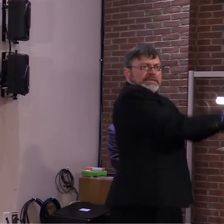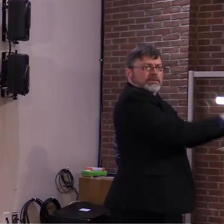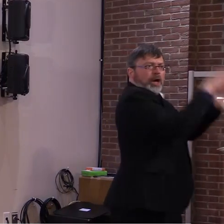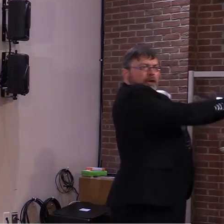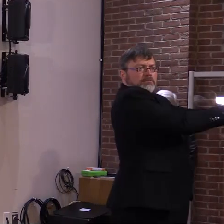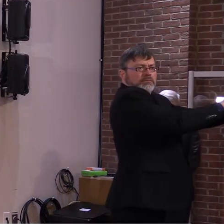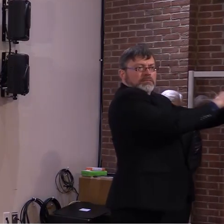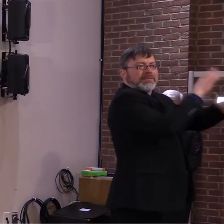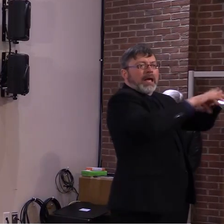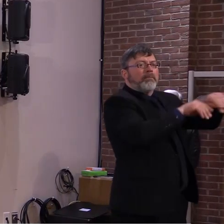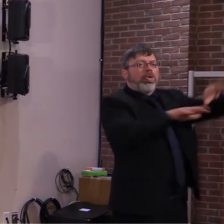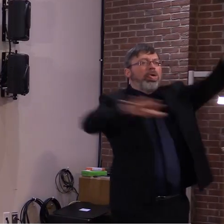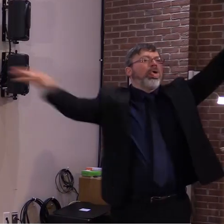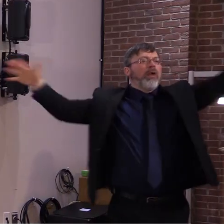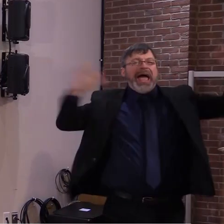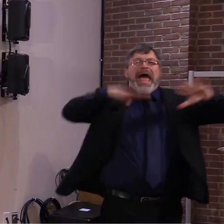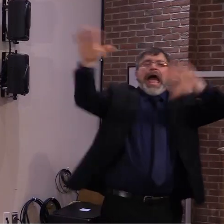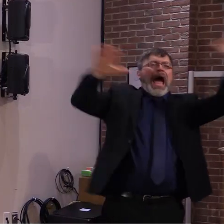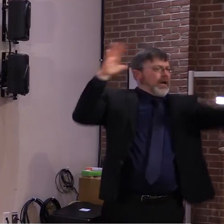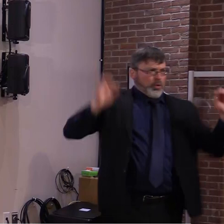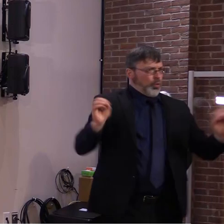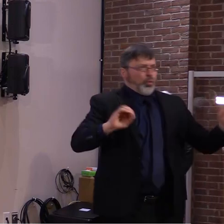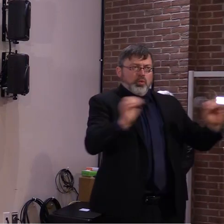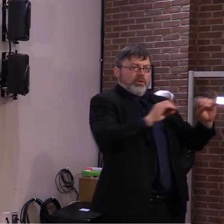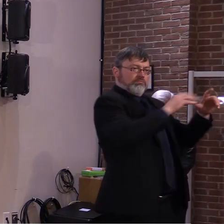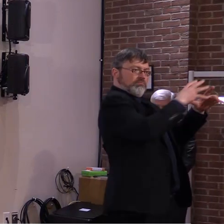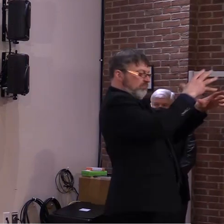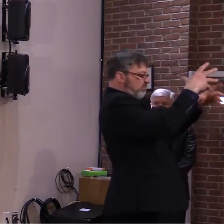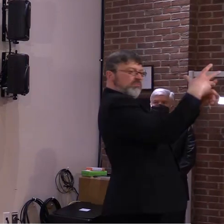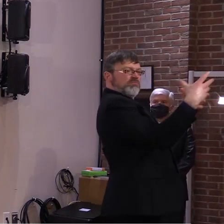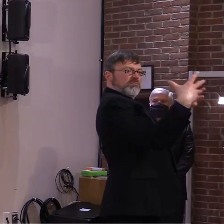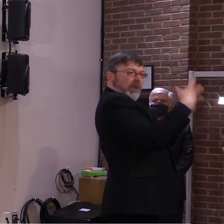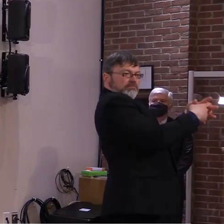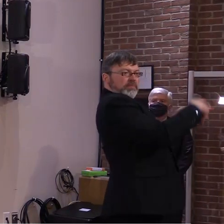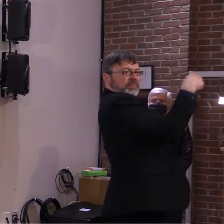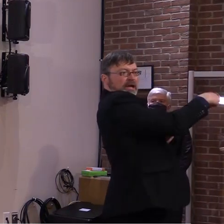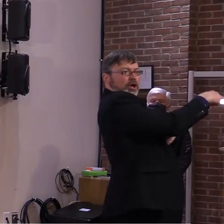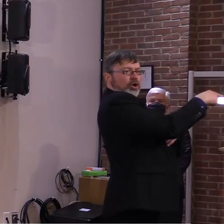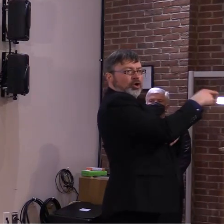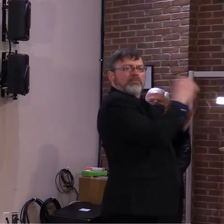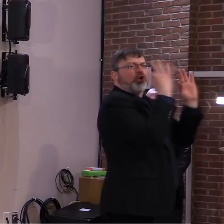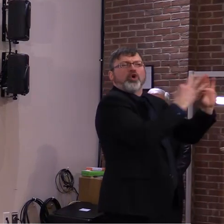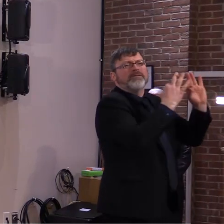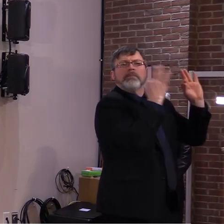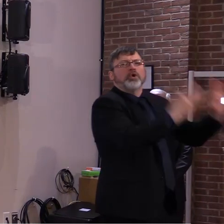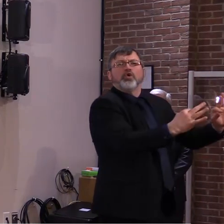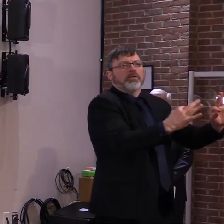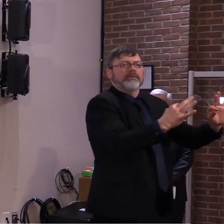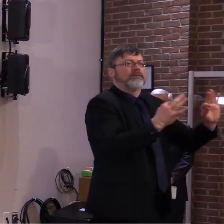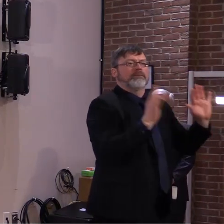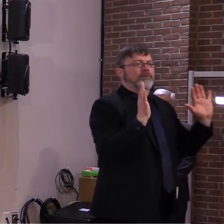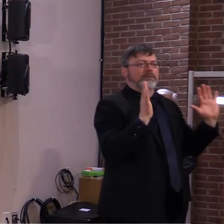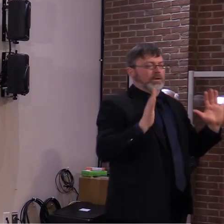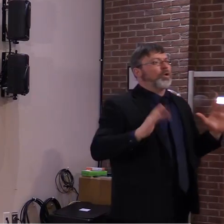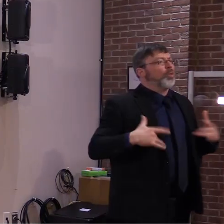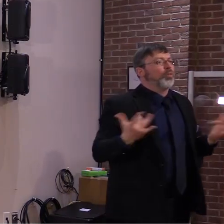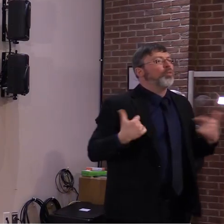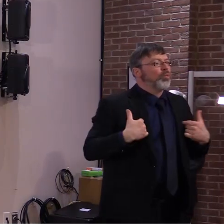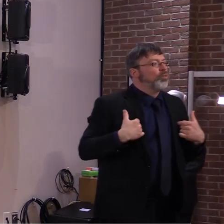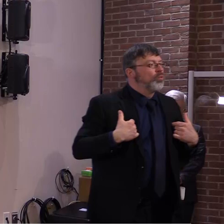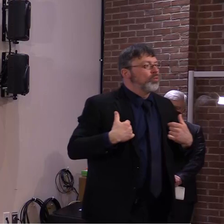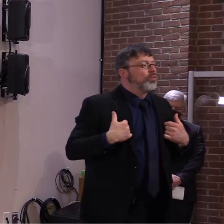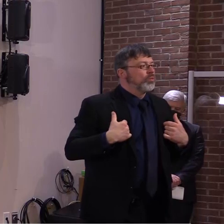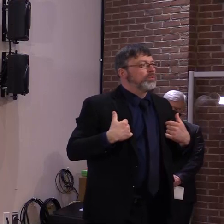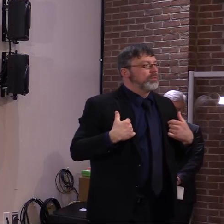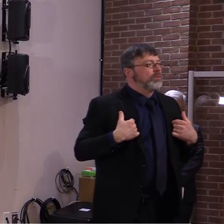to be able to ensure all Vermonters are vaccinated as soon as they are eligible. And that day will come so soon, as the